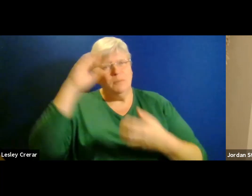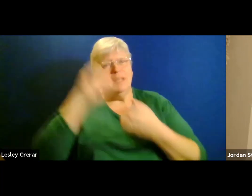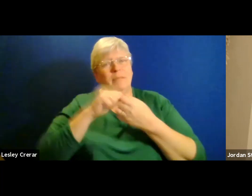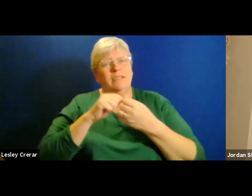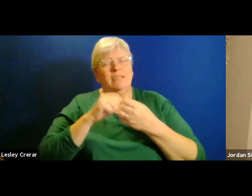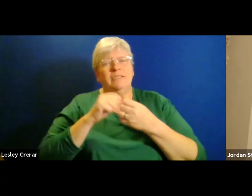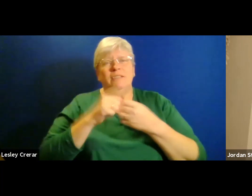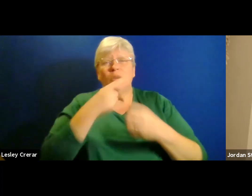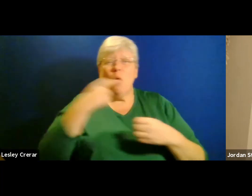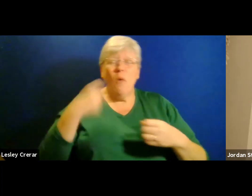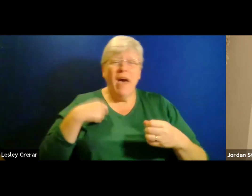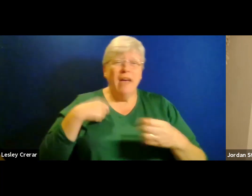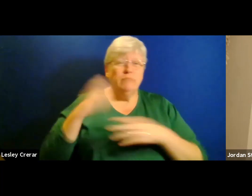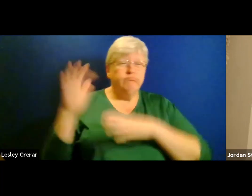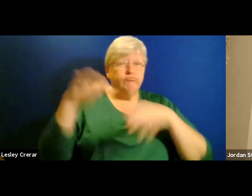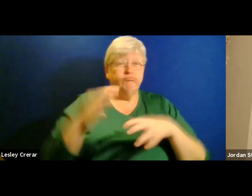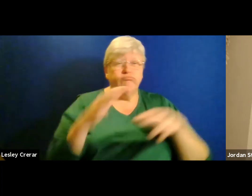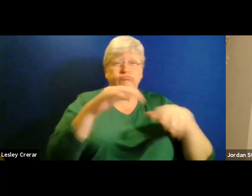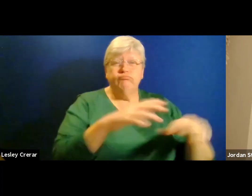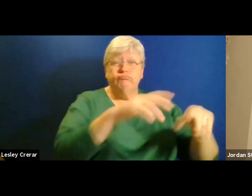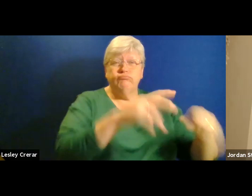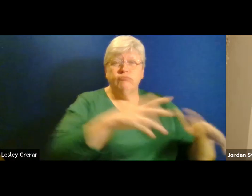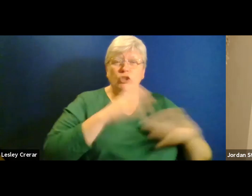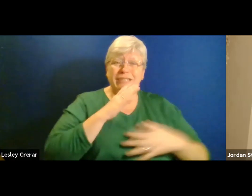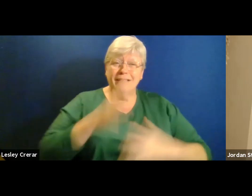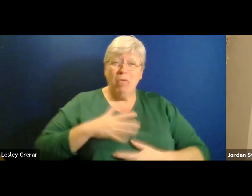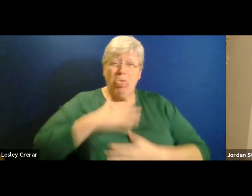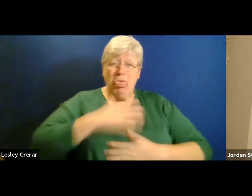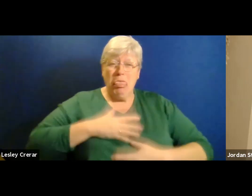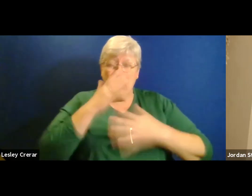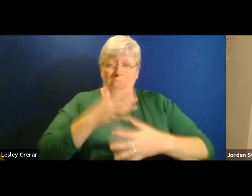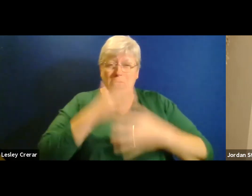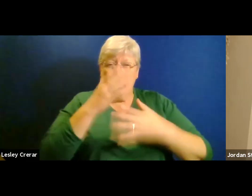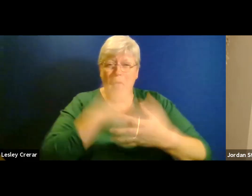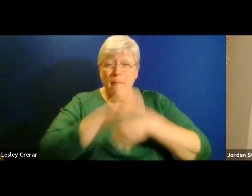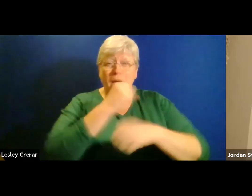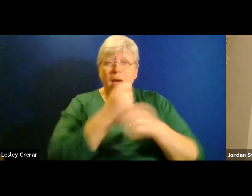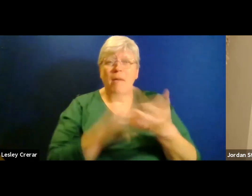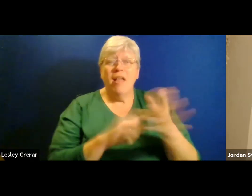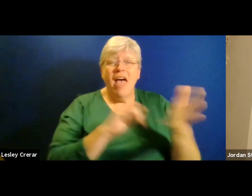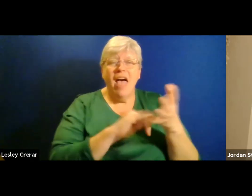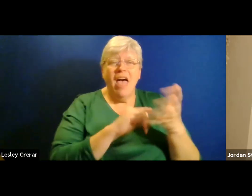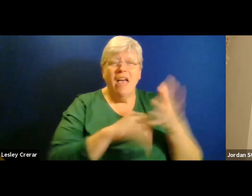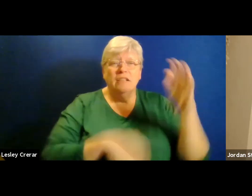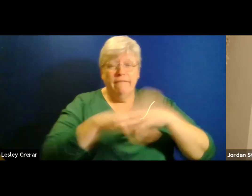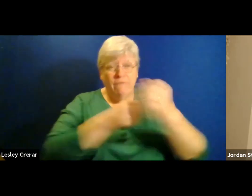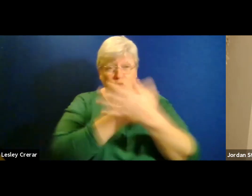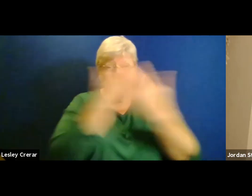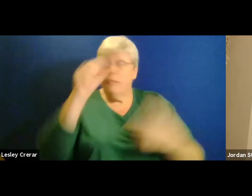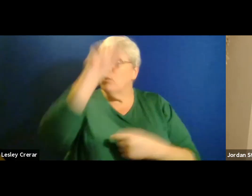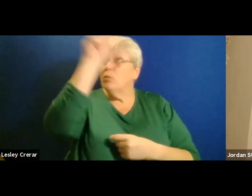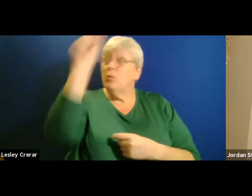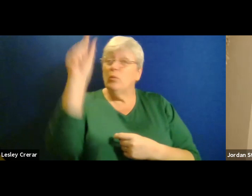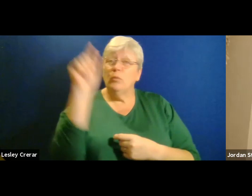ears, waves of sickness envelope the body, shifting into glass. Full bright, the moon dances,